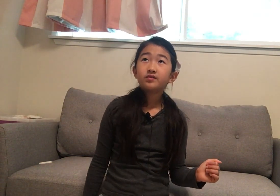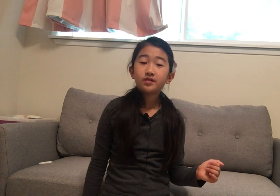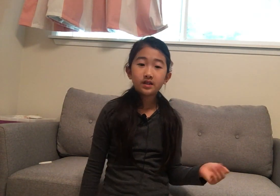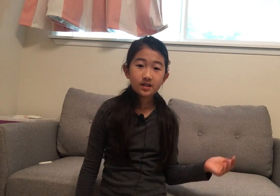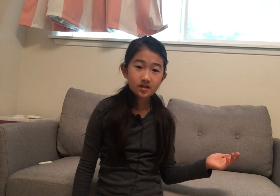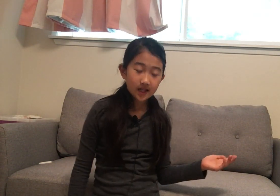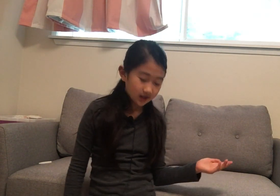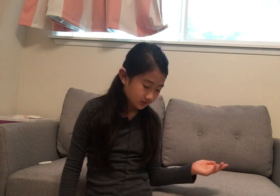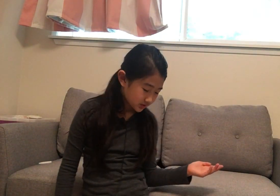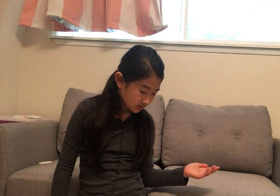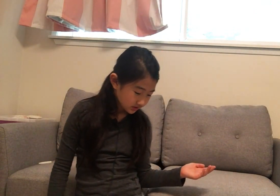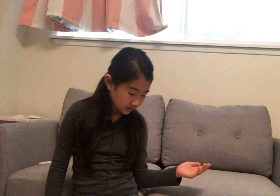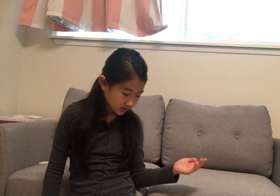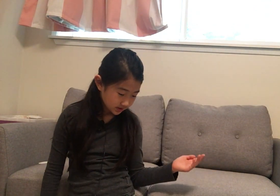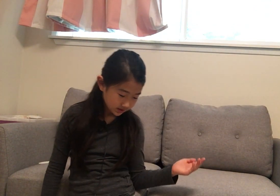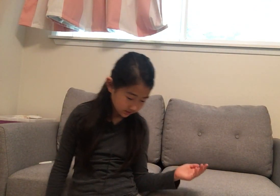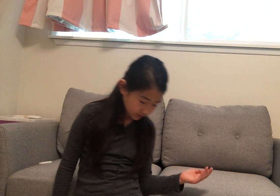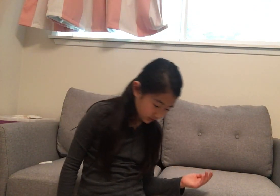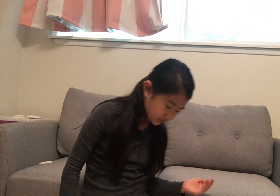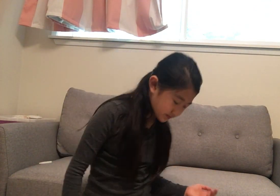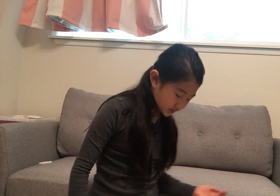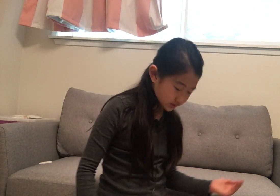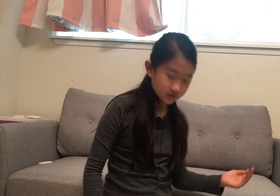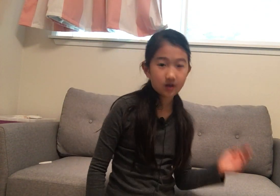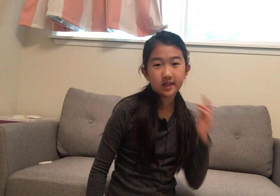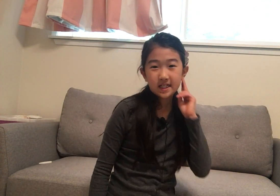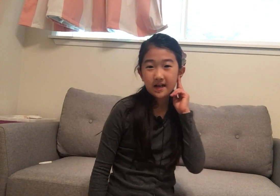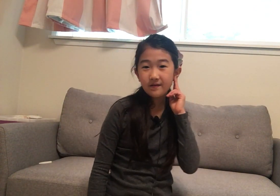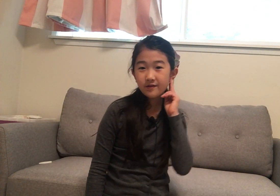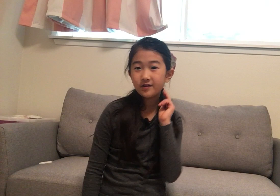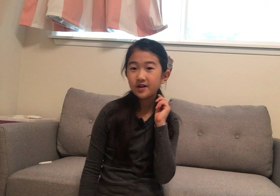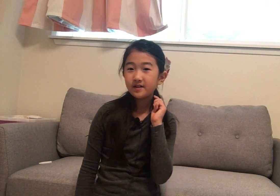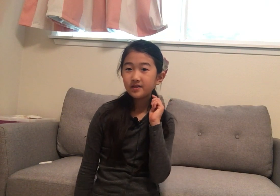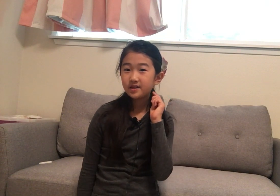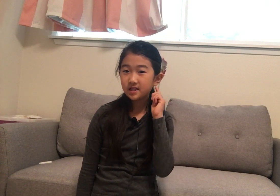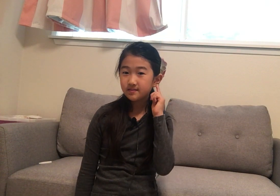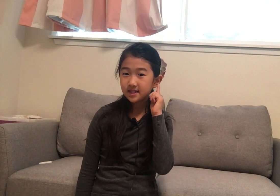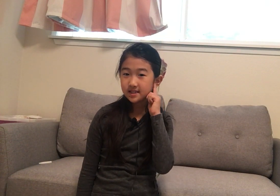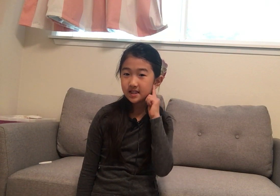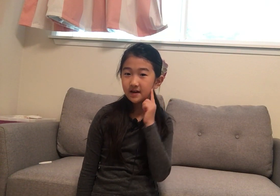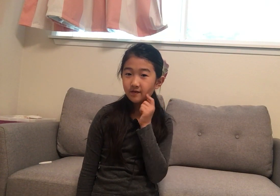sign language is for people who are deaf this means deaf